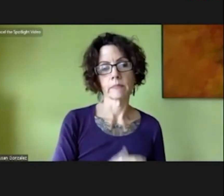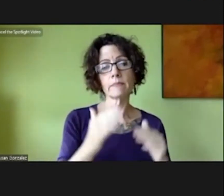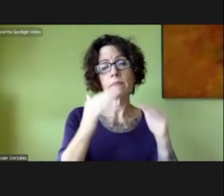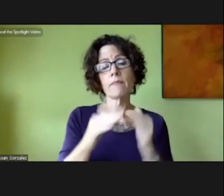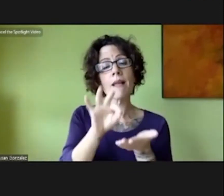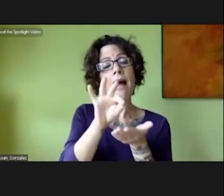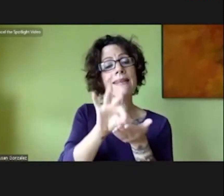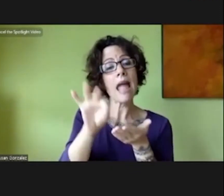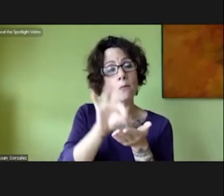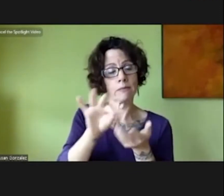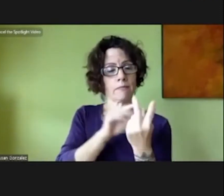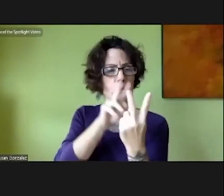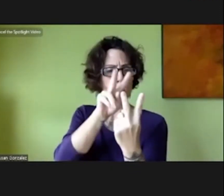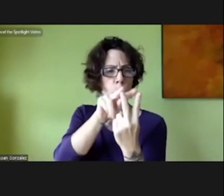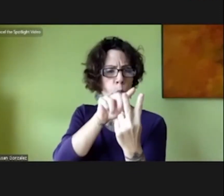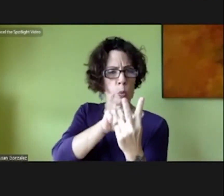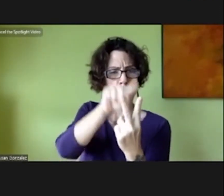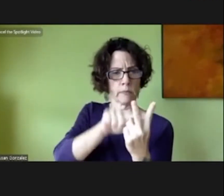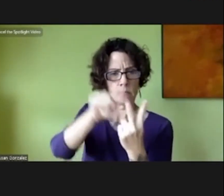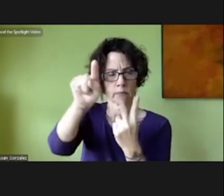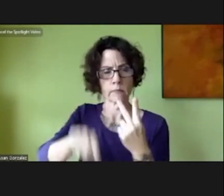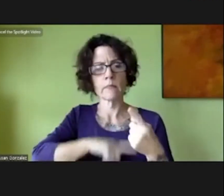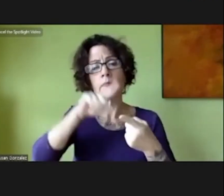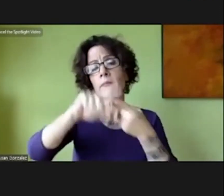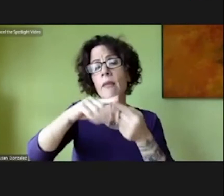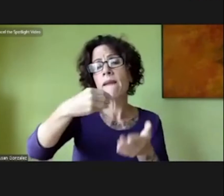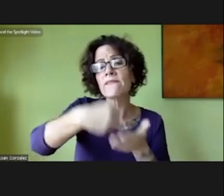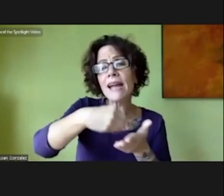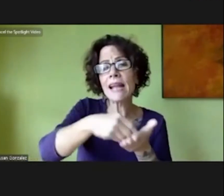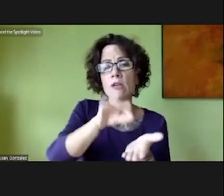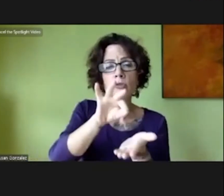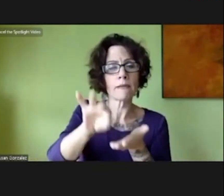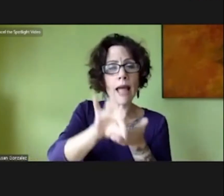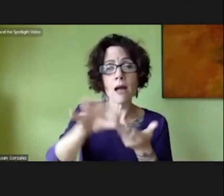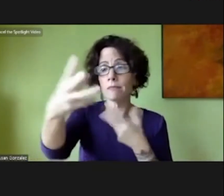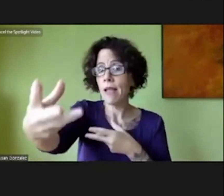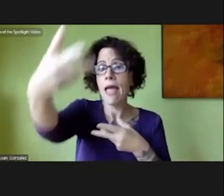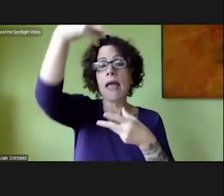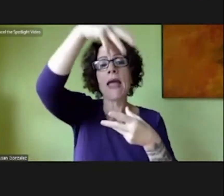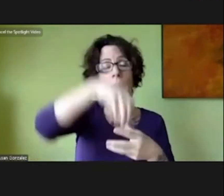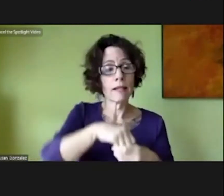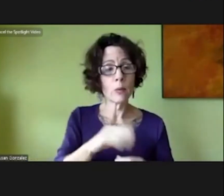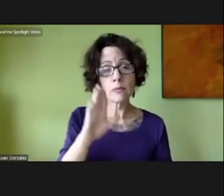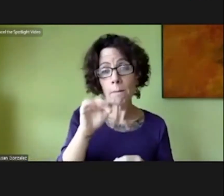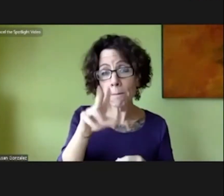me and also for the person who is going to be taking over the responsibility.